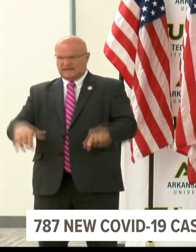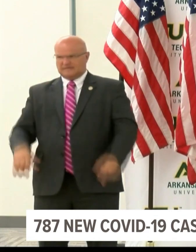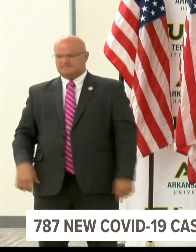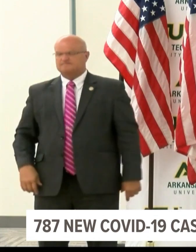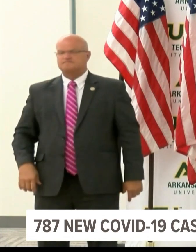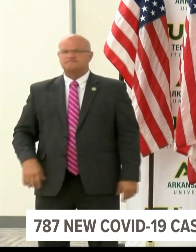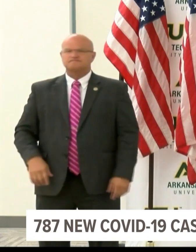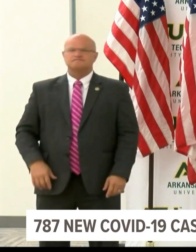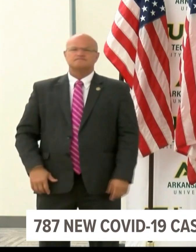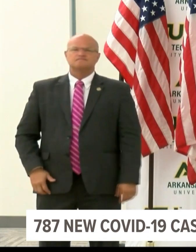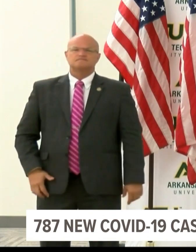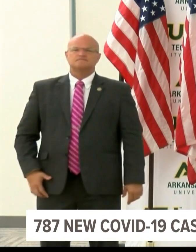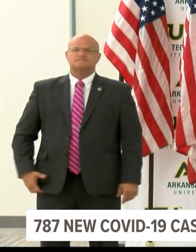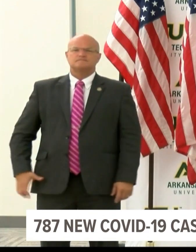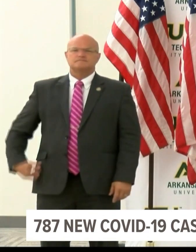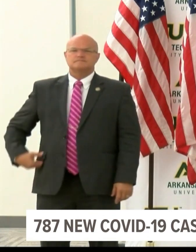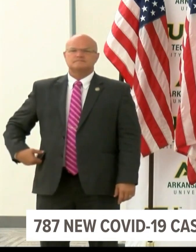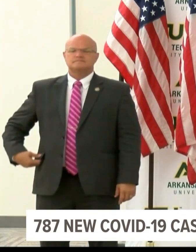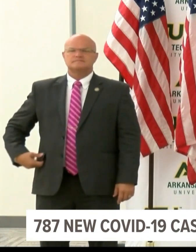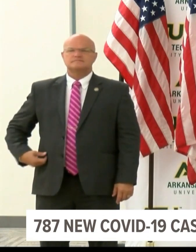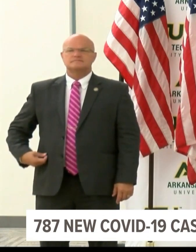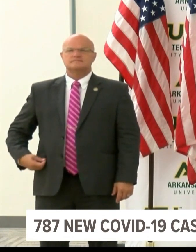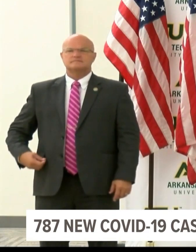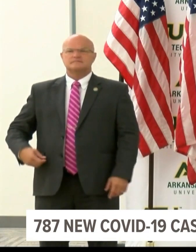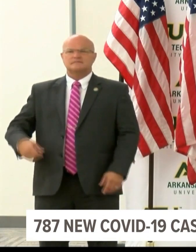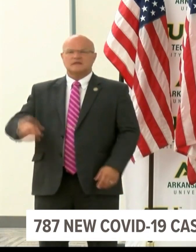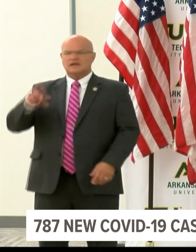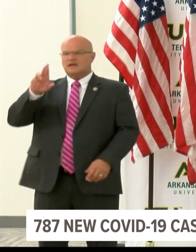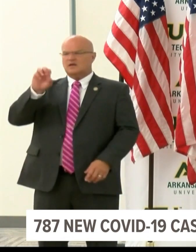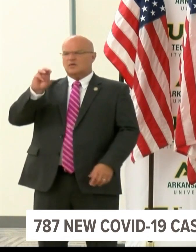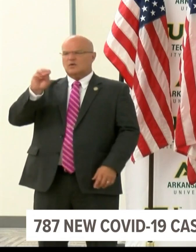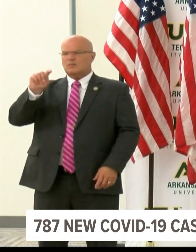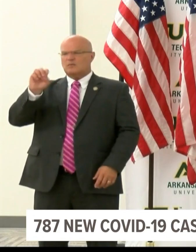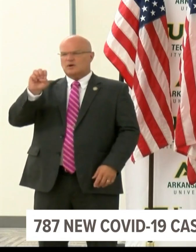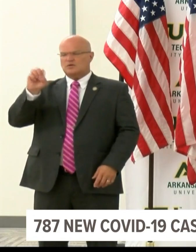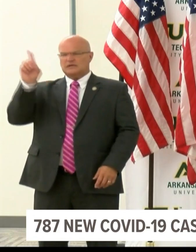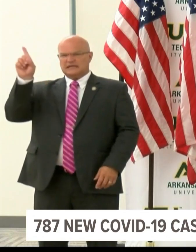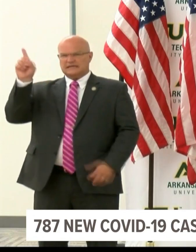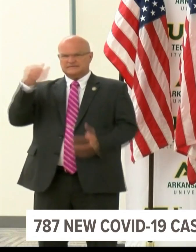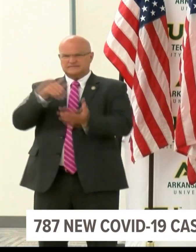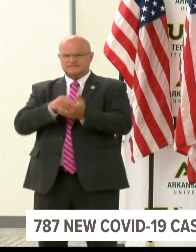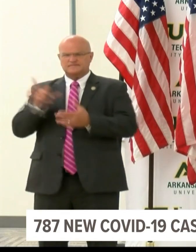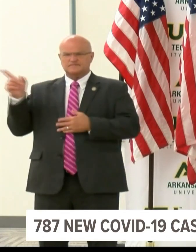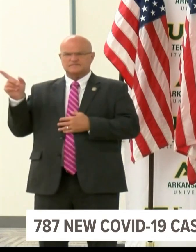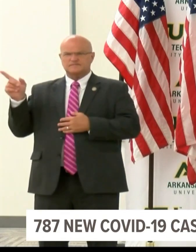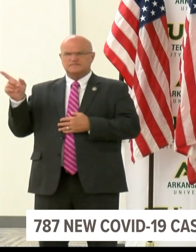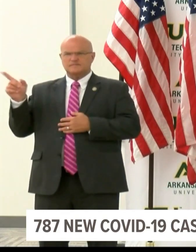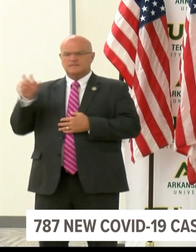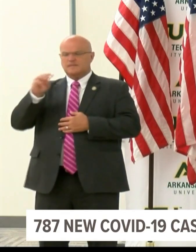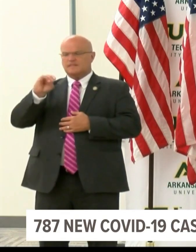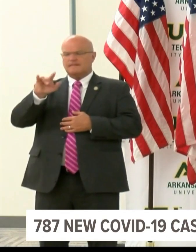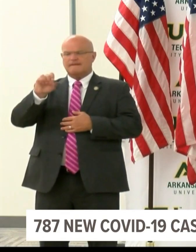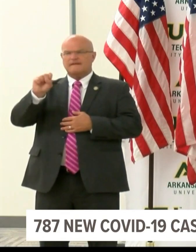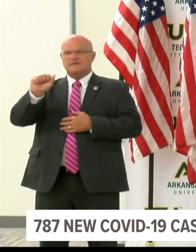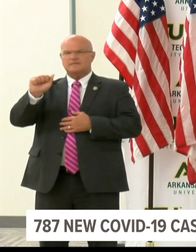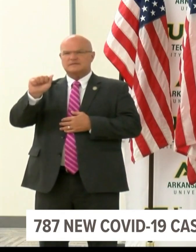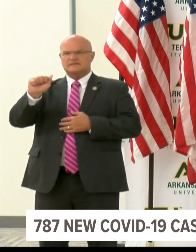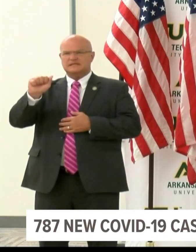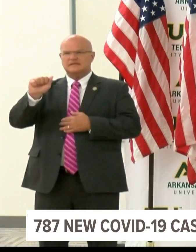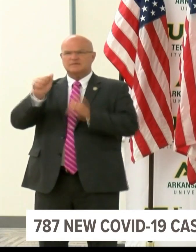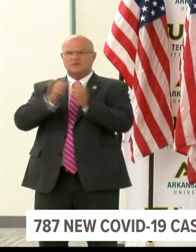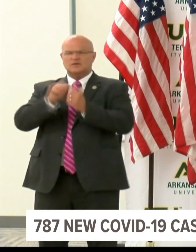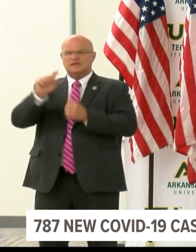made. And let's go remotely. I've heard some questions. Yes, this is Melissa Zigowitz